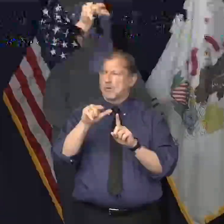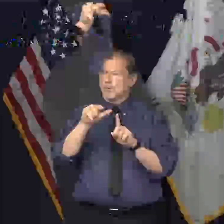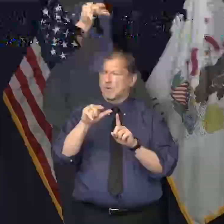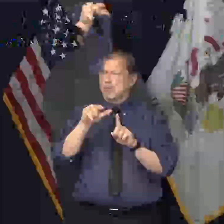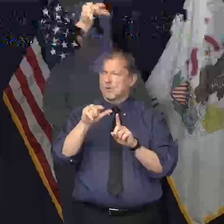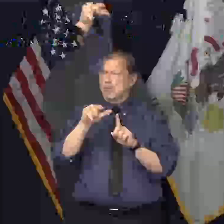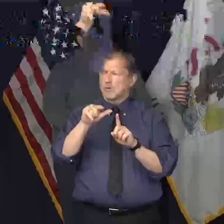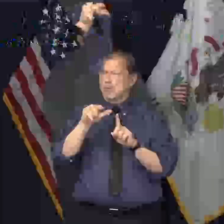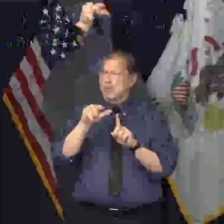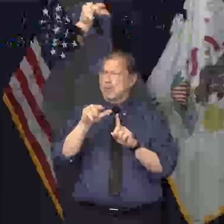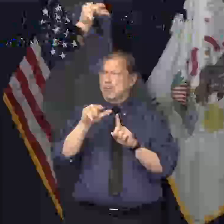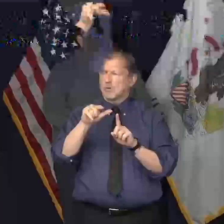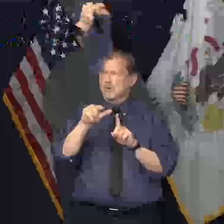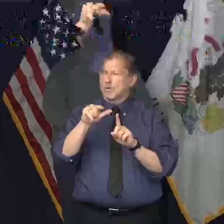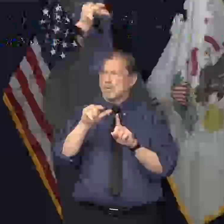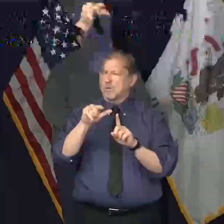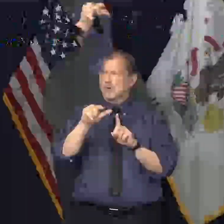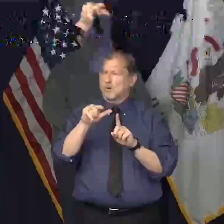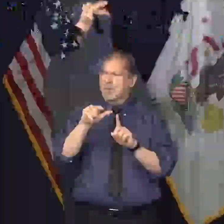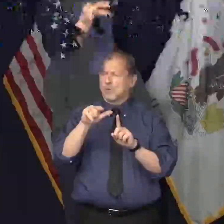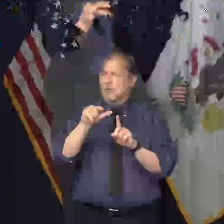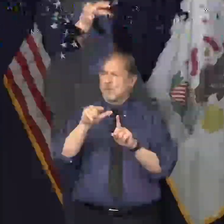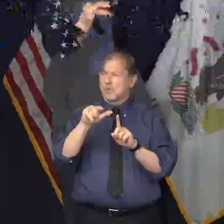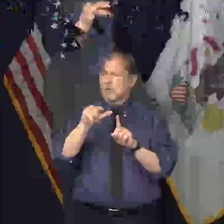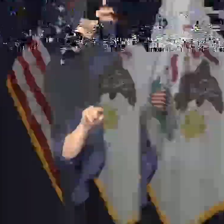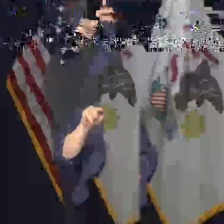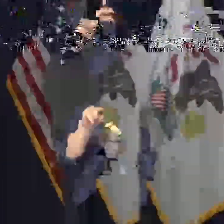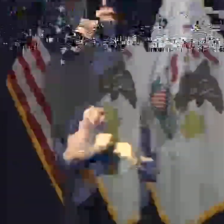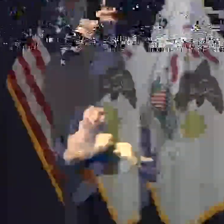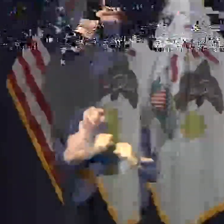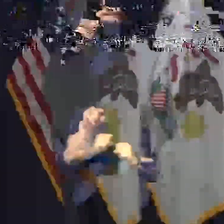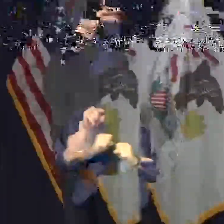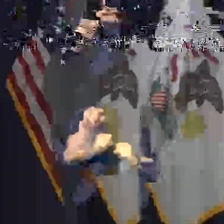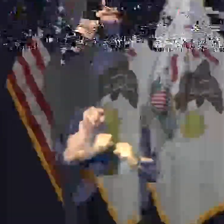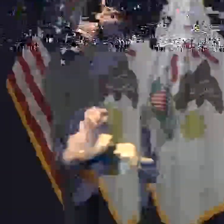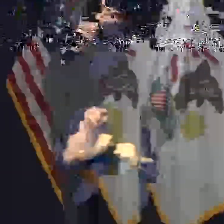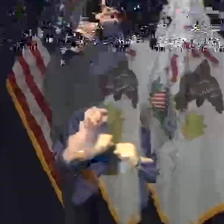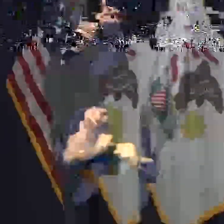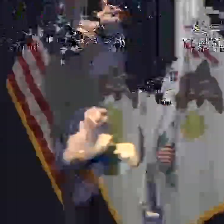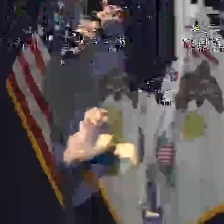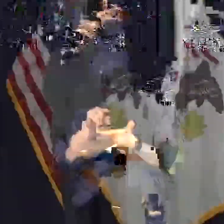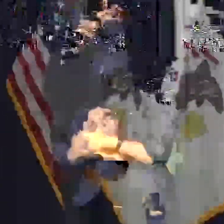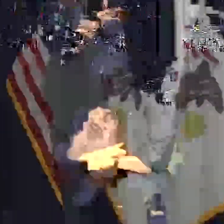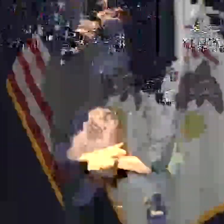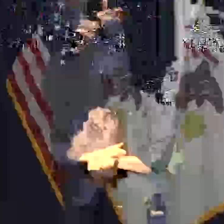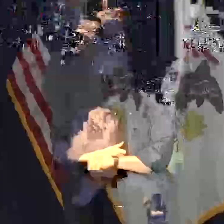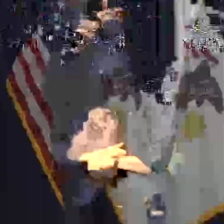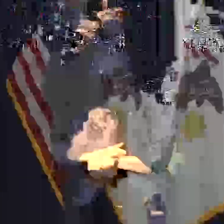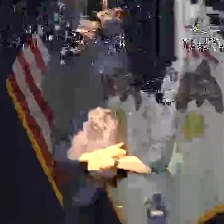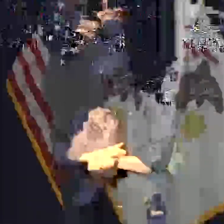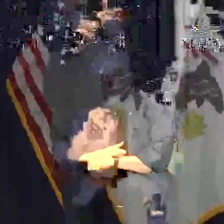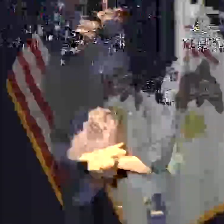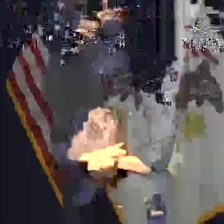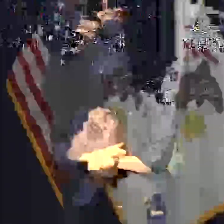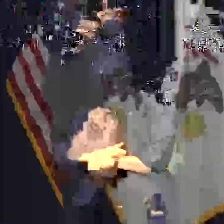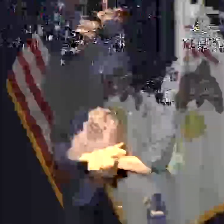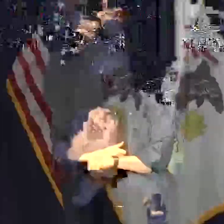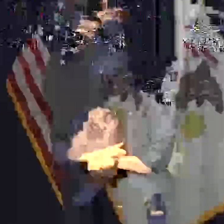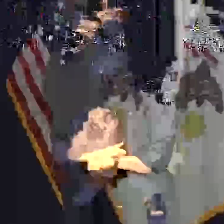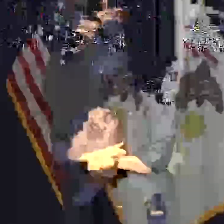community. Stay safe, everyone. And I'd like to invite to the podium now Mr. Jaime Di Paolo.